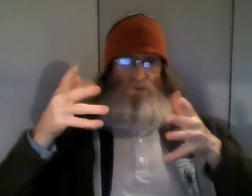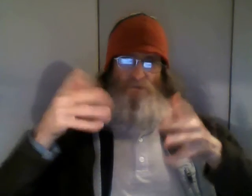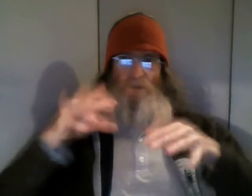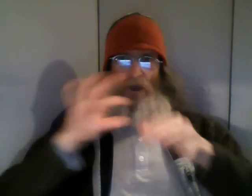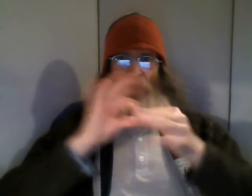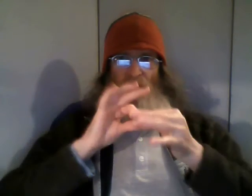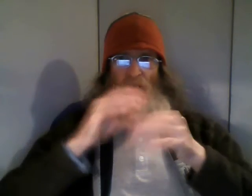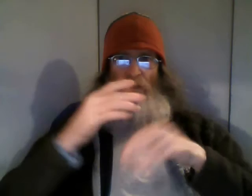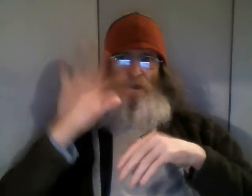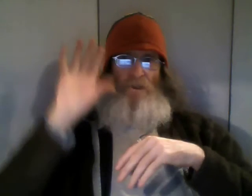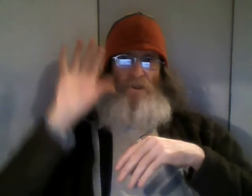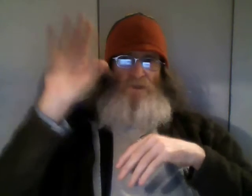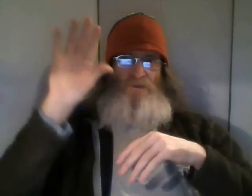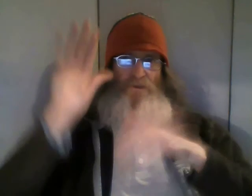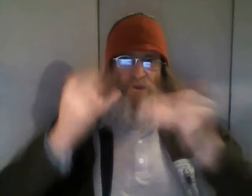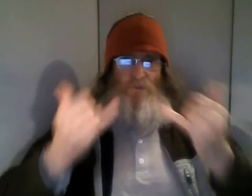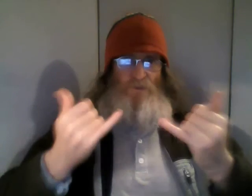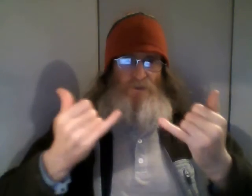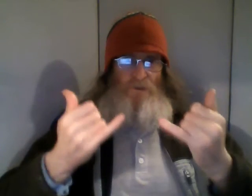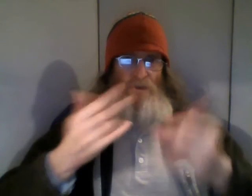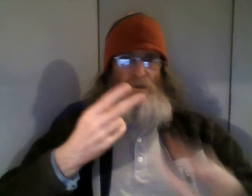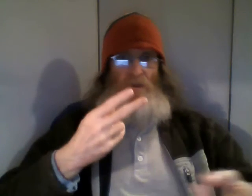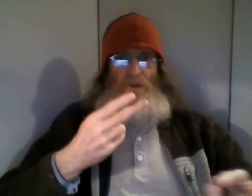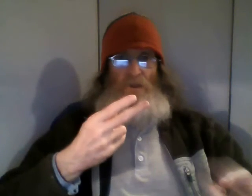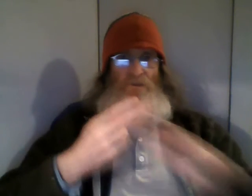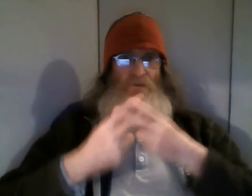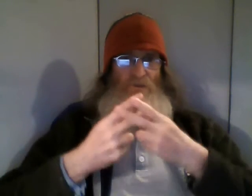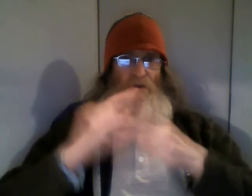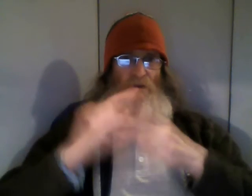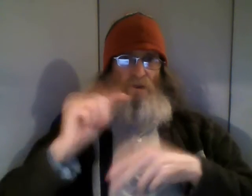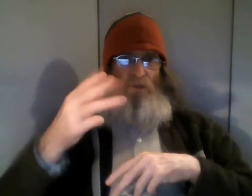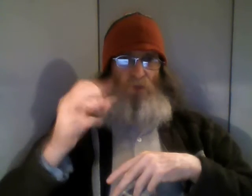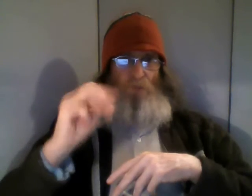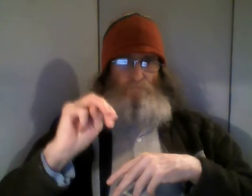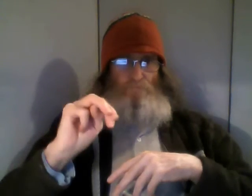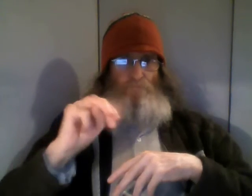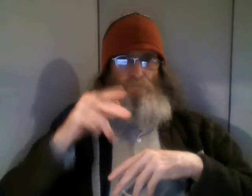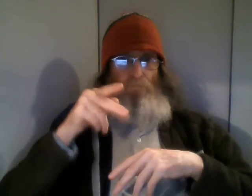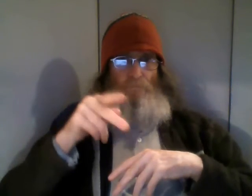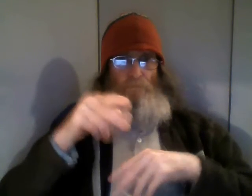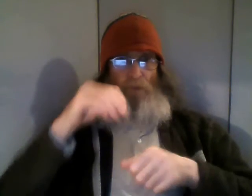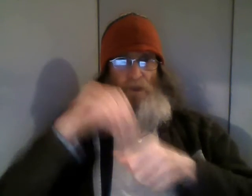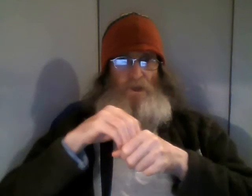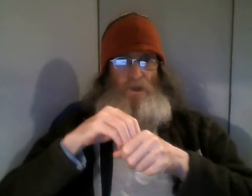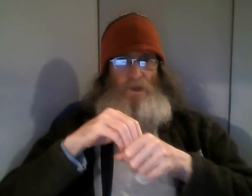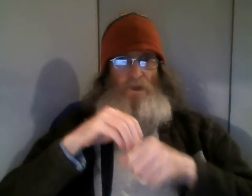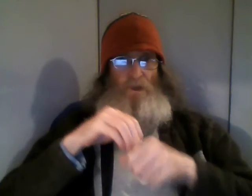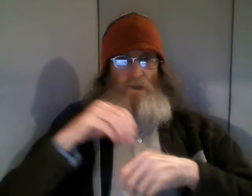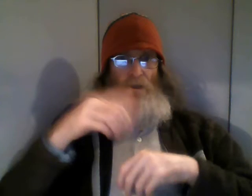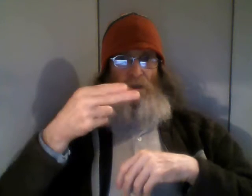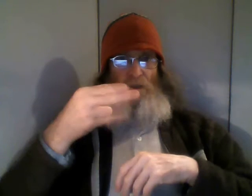happened? Double booked. I gotta go on a rotation. Hi, I'm a dad. We're gonna have a great time,